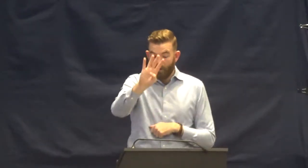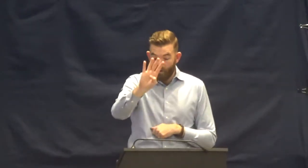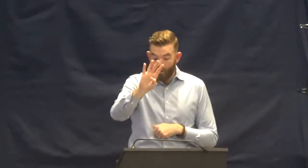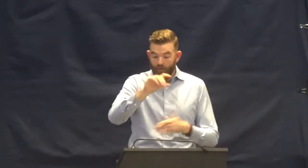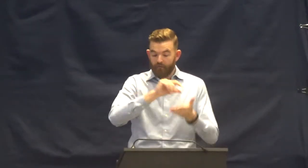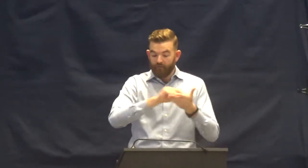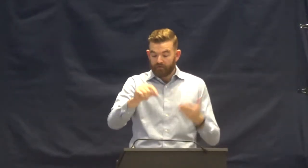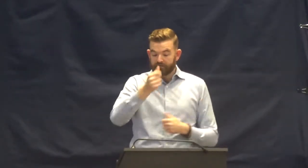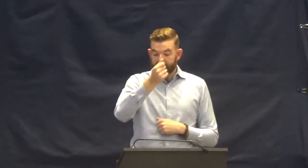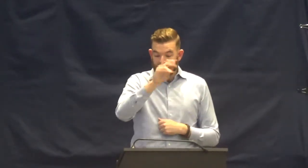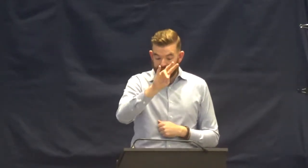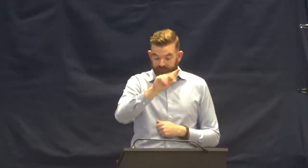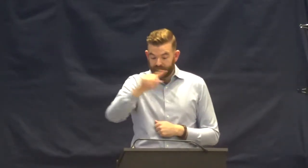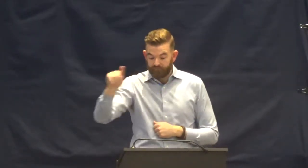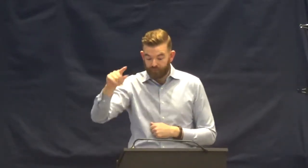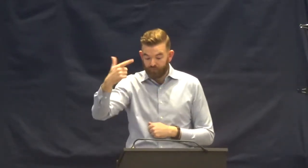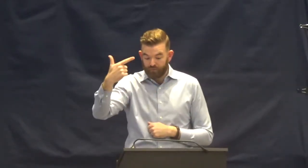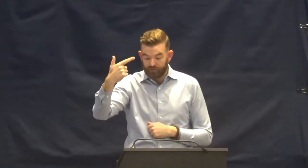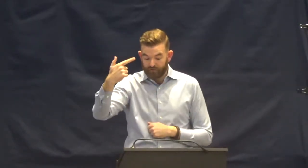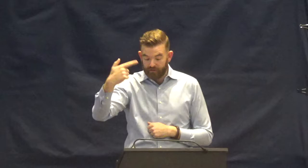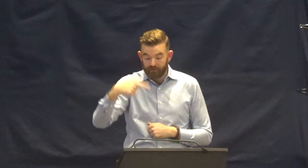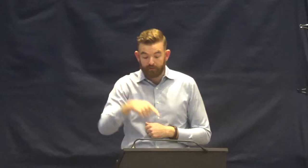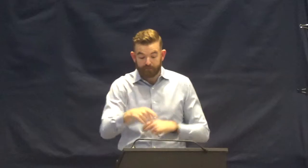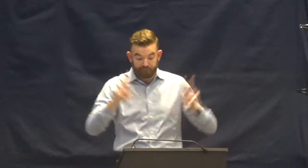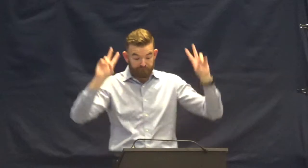chapter 4, verses 17 through 21,